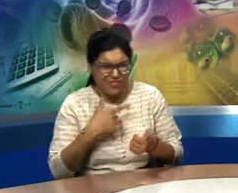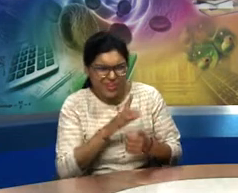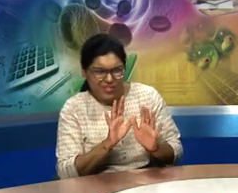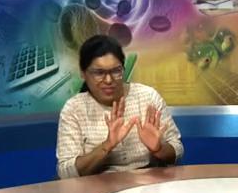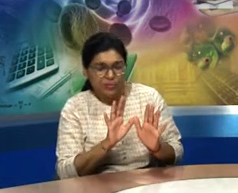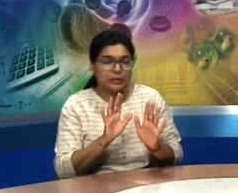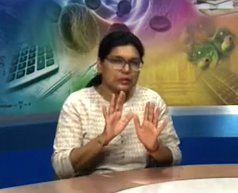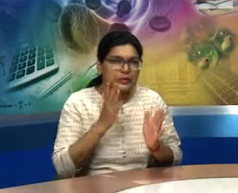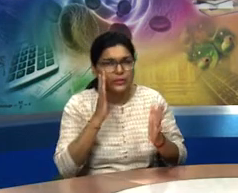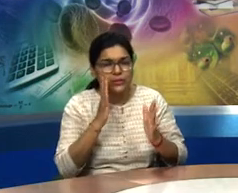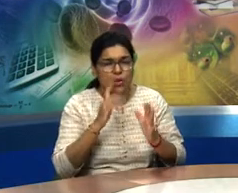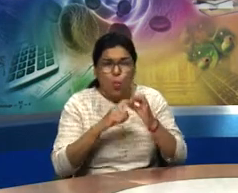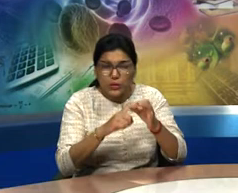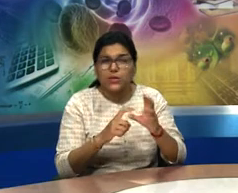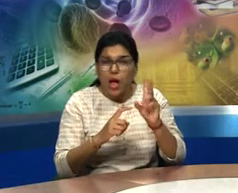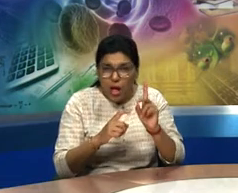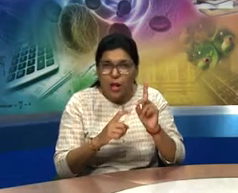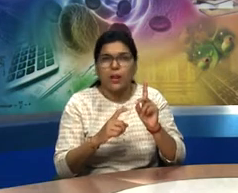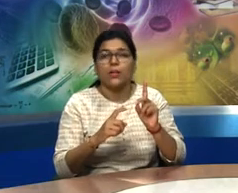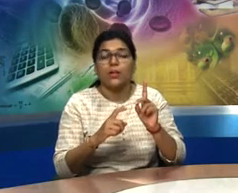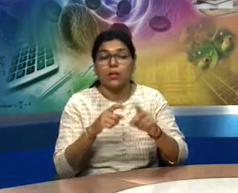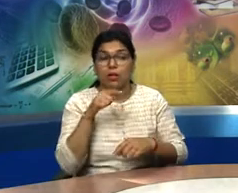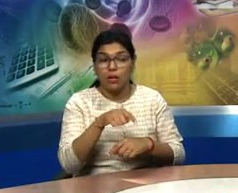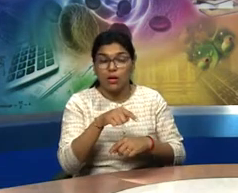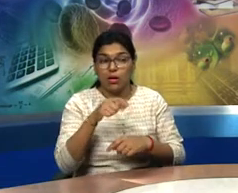Suppose we were not instantly killed, then what?